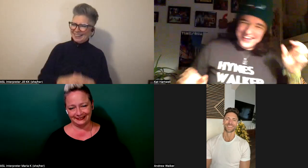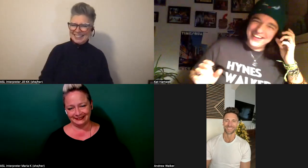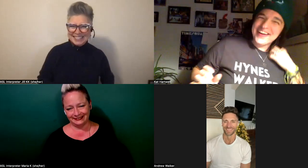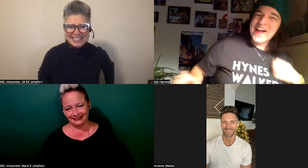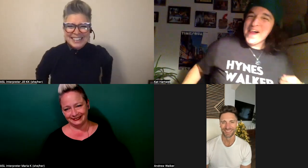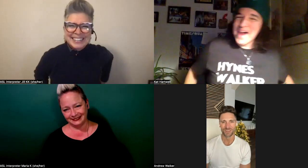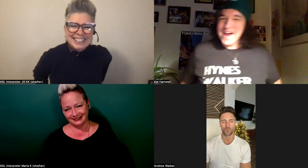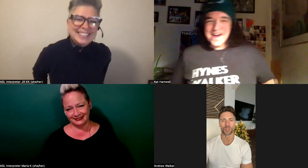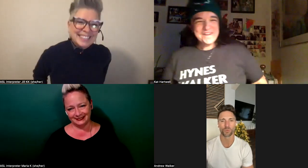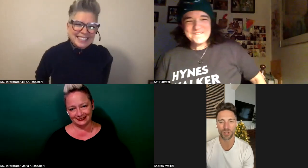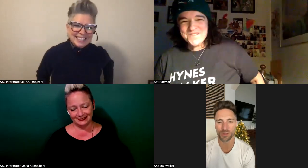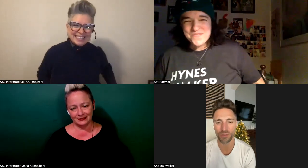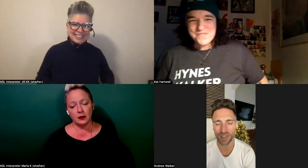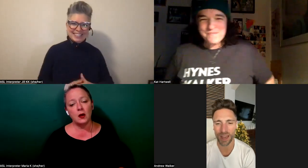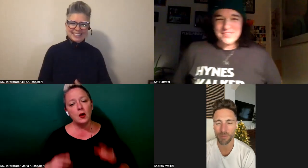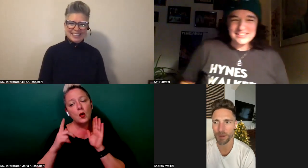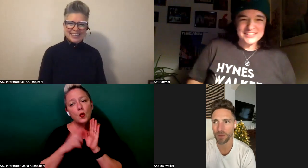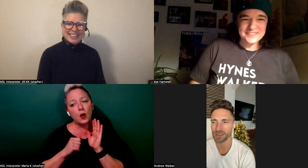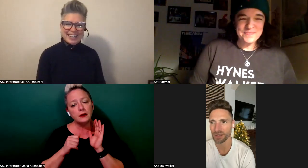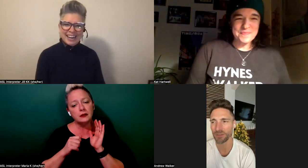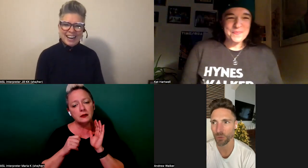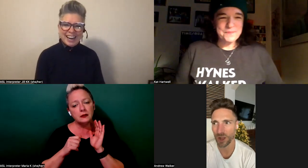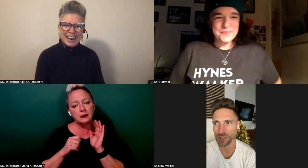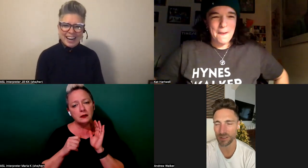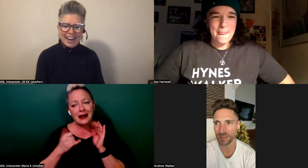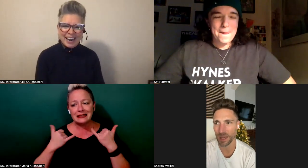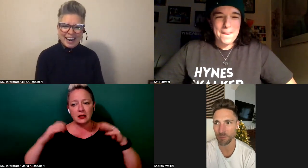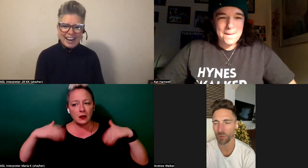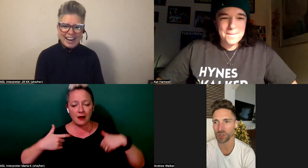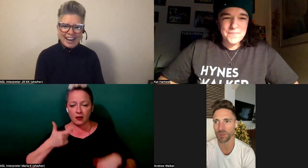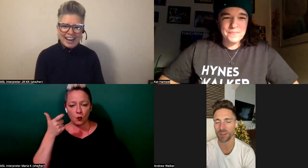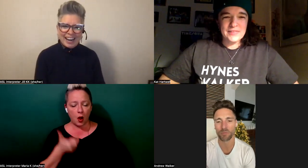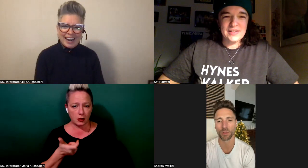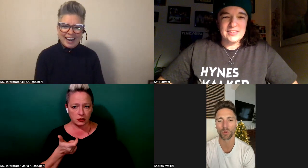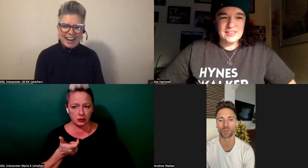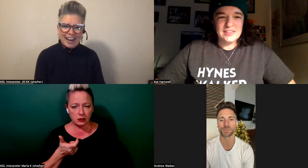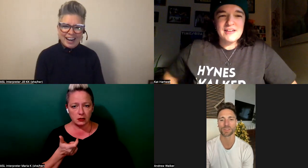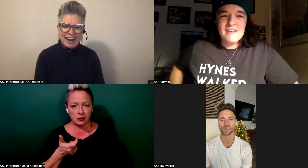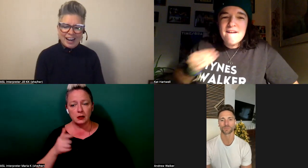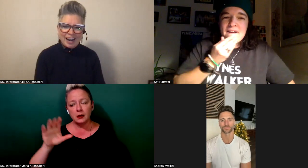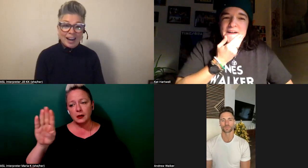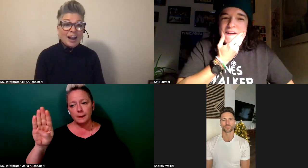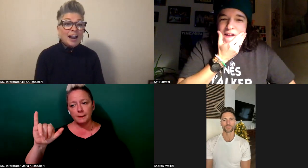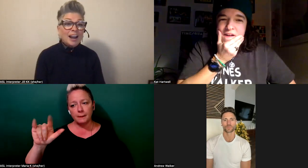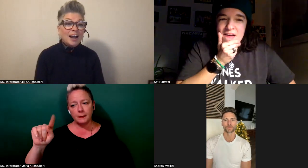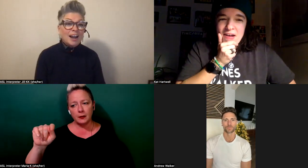of me. What did you think? I still haven't watched yet, but what did you think of Biltmore Christmas?